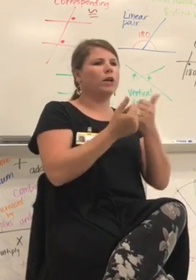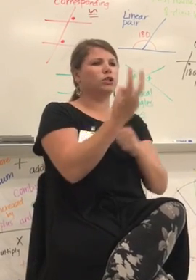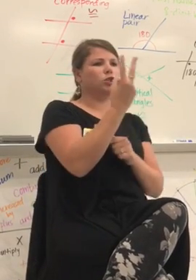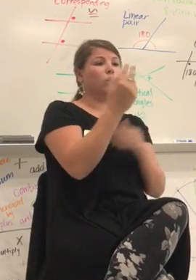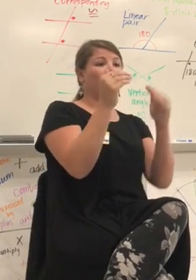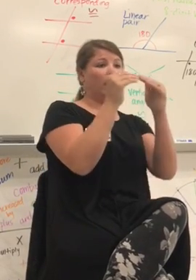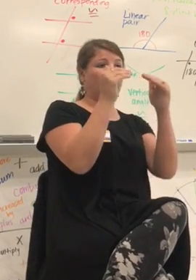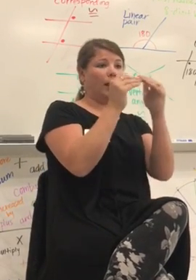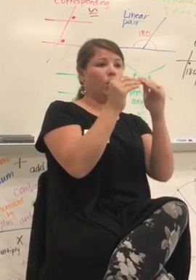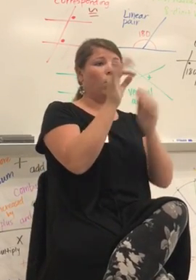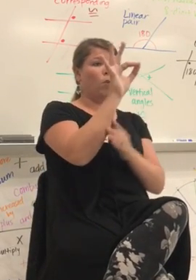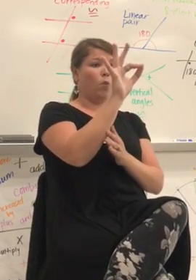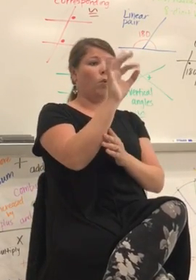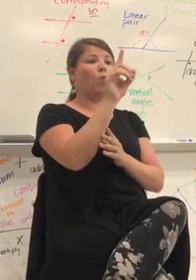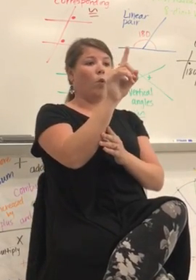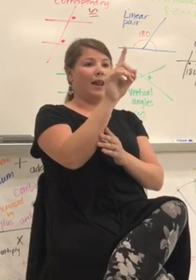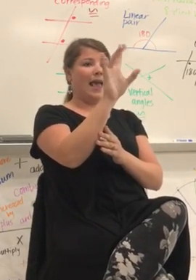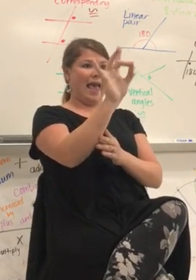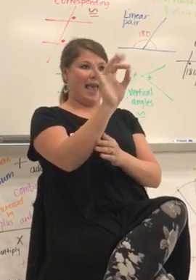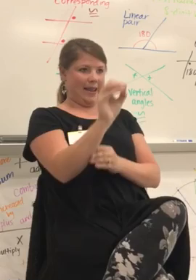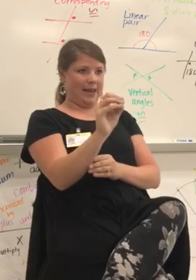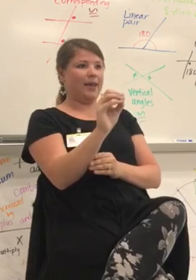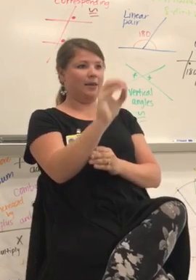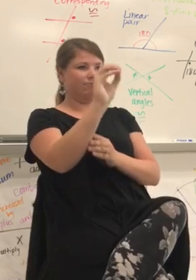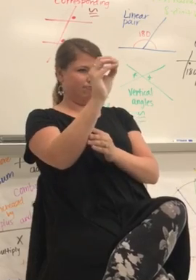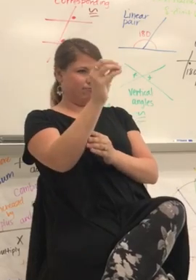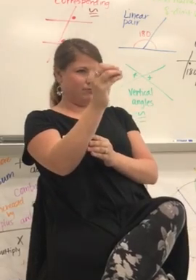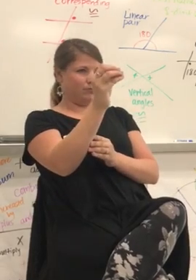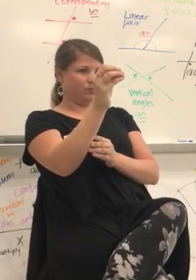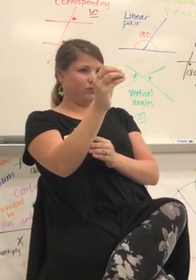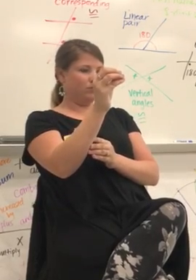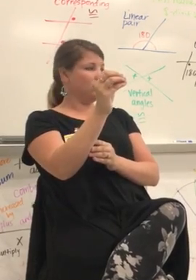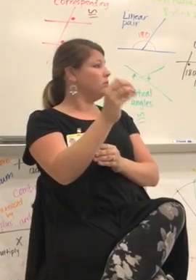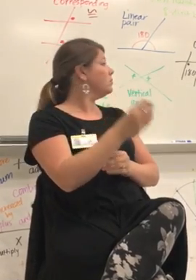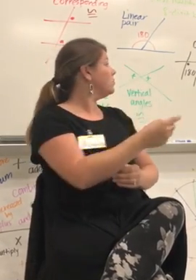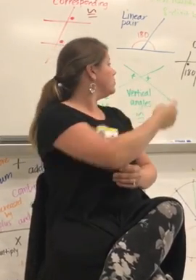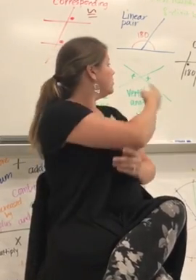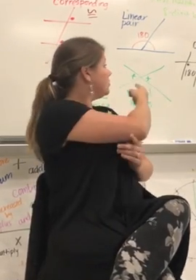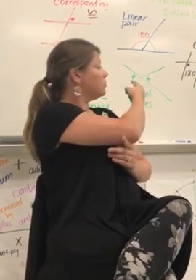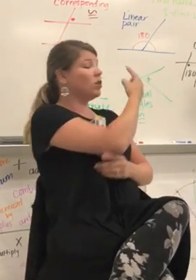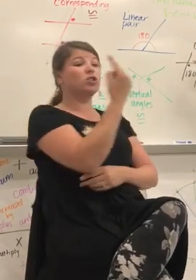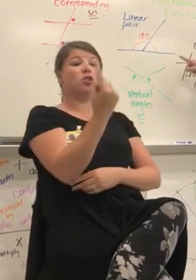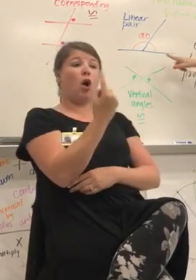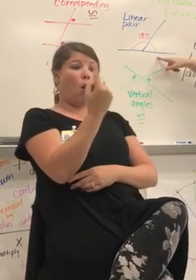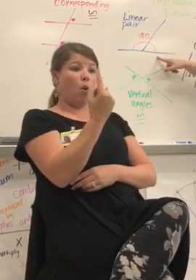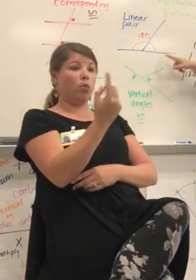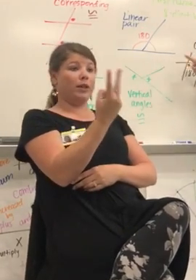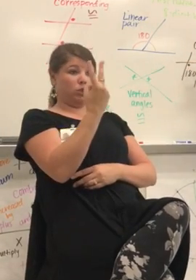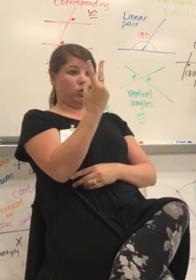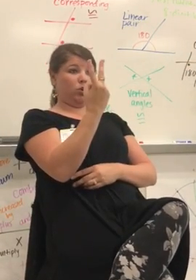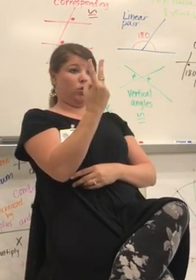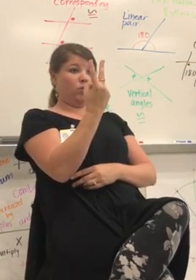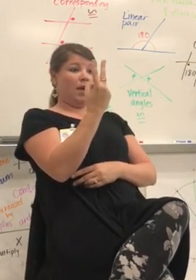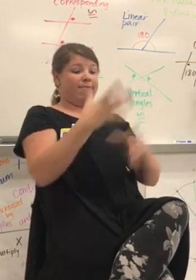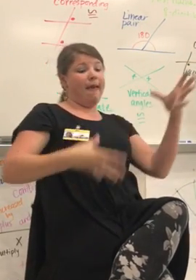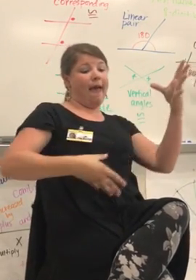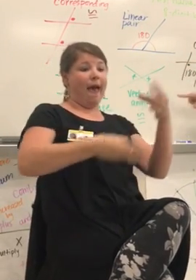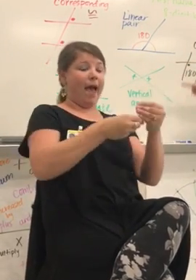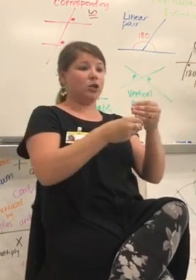Linear pair and consecutive interior. These are the only 2 that add to 180 degrees. All of the